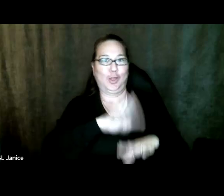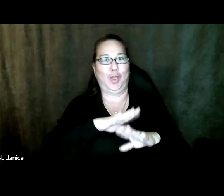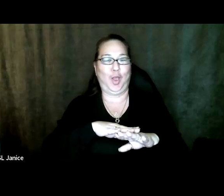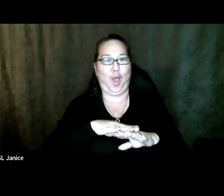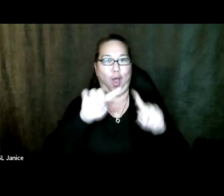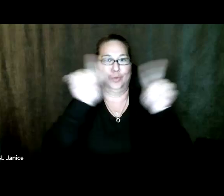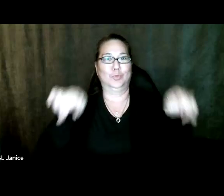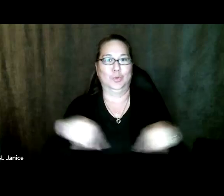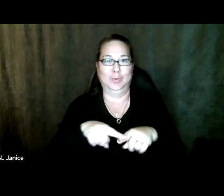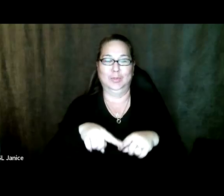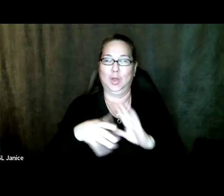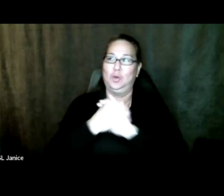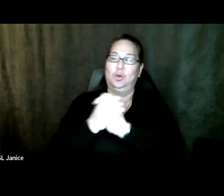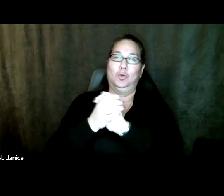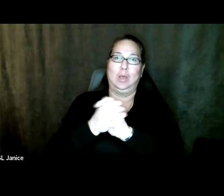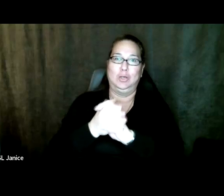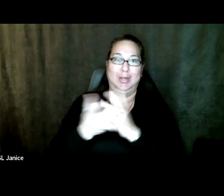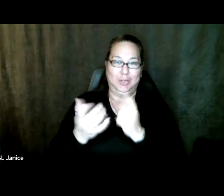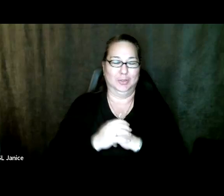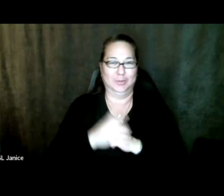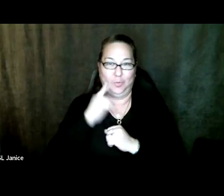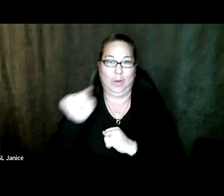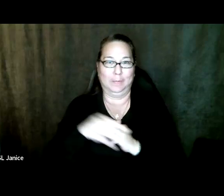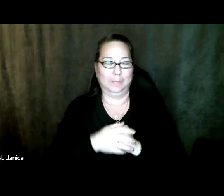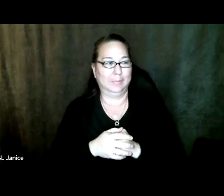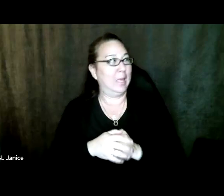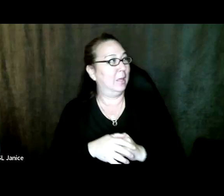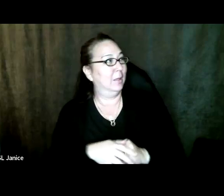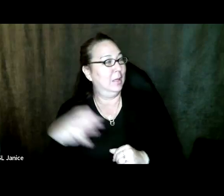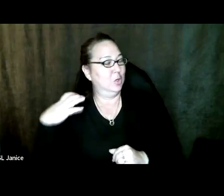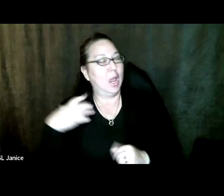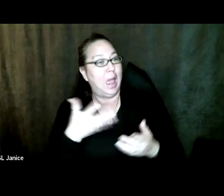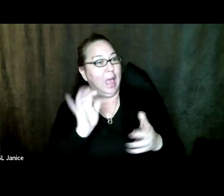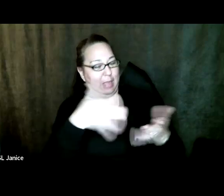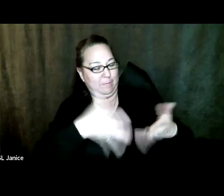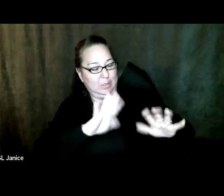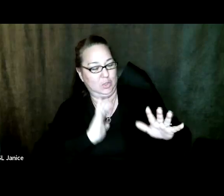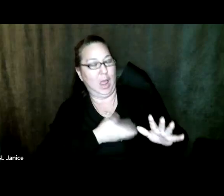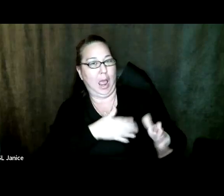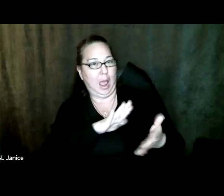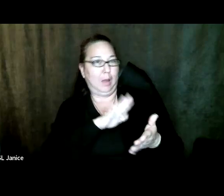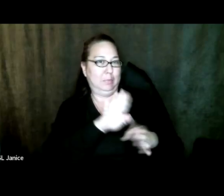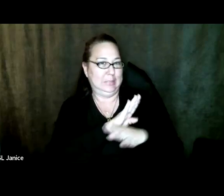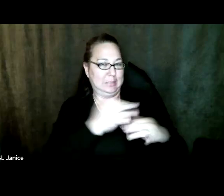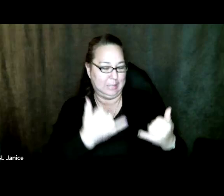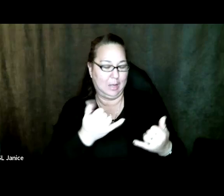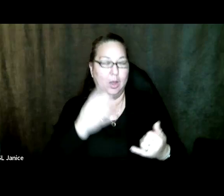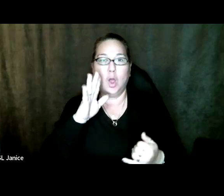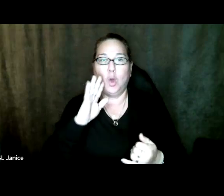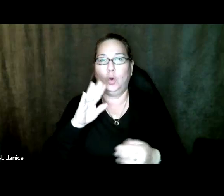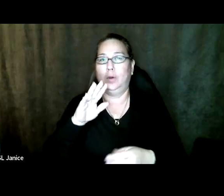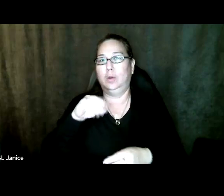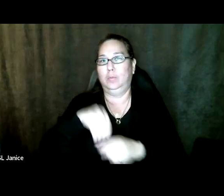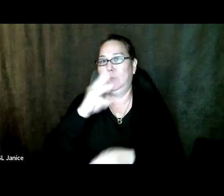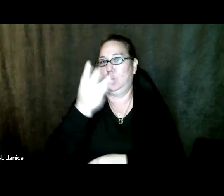Mr. McClay. All right. That concludes our business for this evening. Our next hybrid school committee meeting will take place in person on